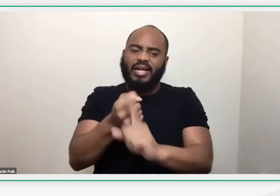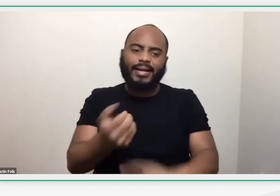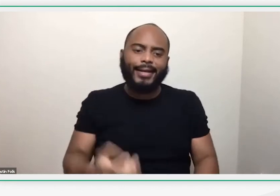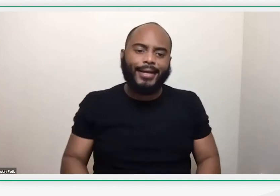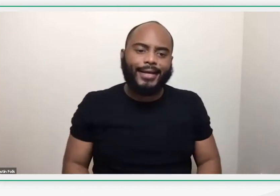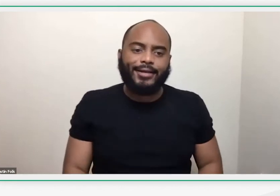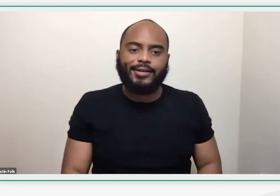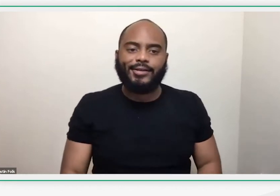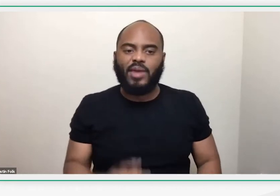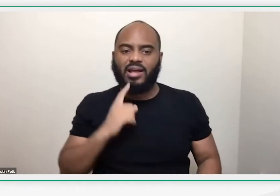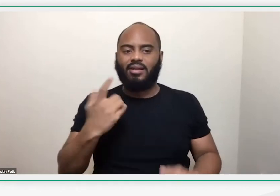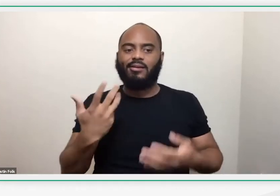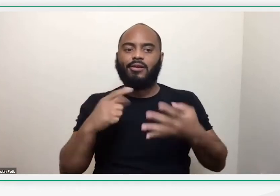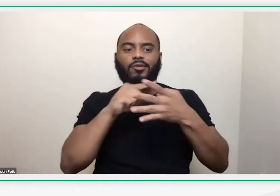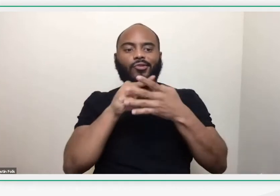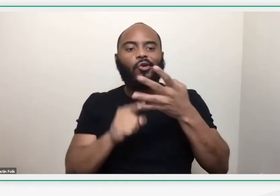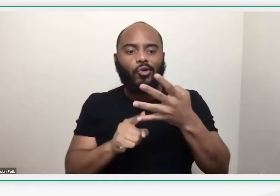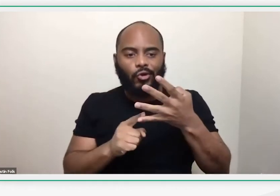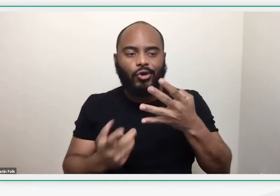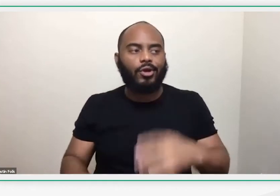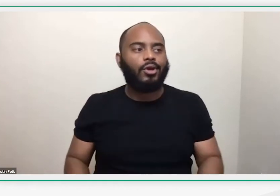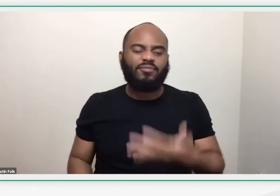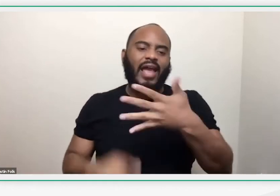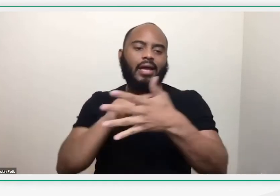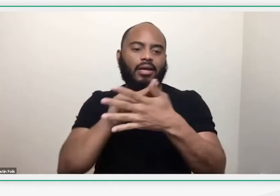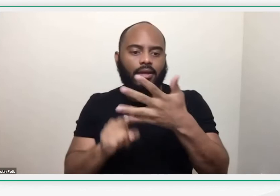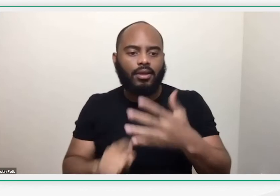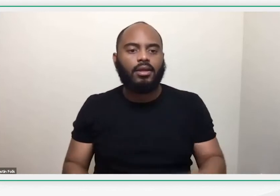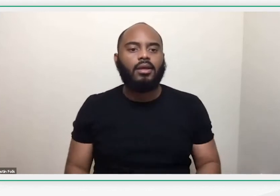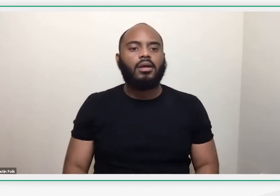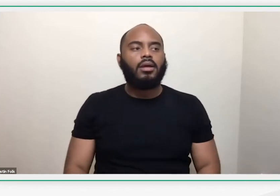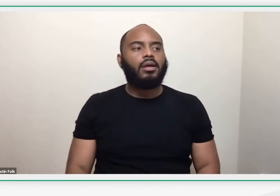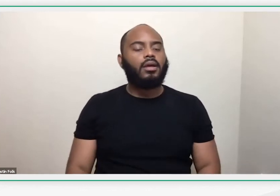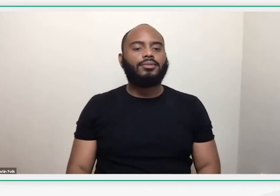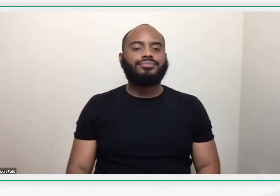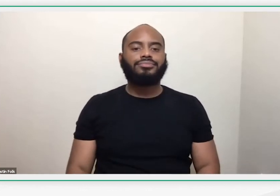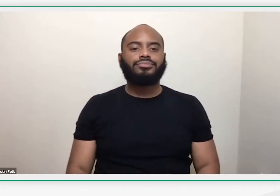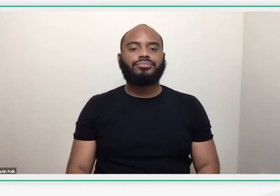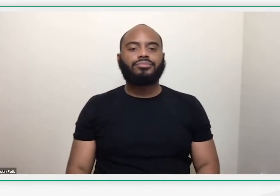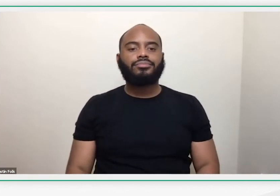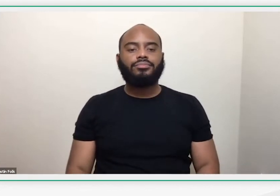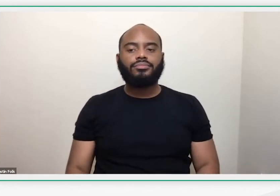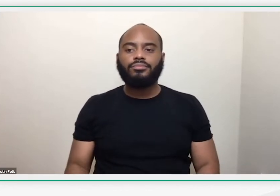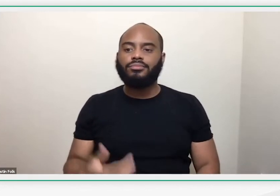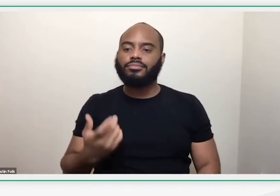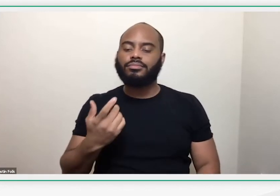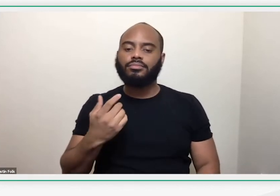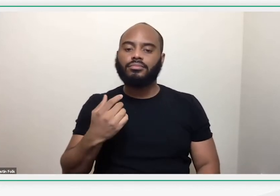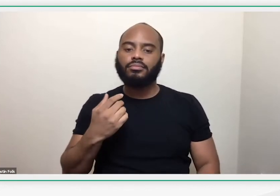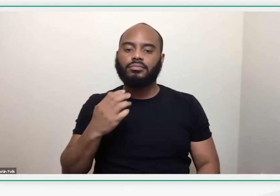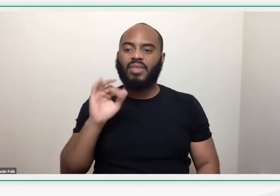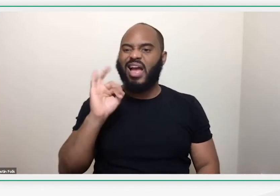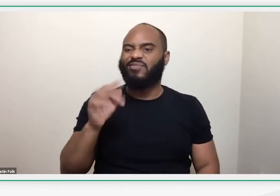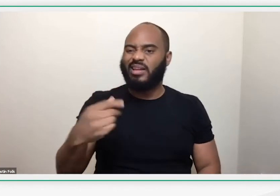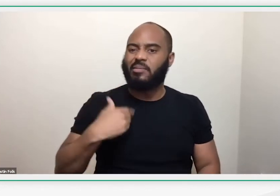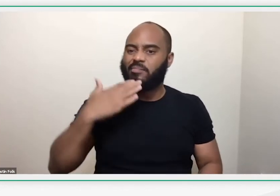as not so great credit. What are those impacts? I'd say there are four main ones, five to be specific.